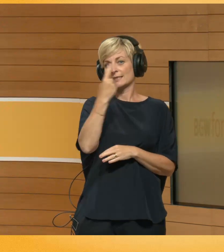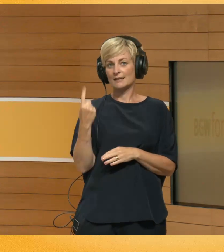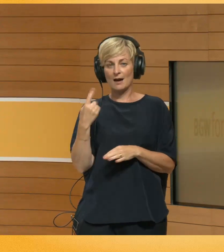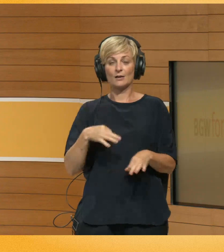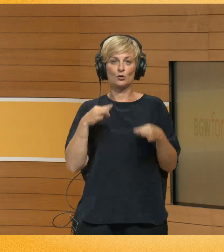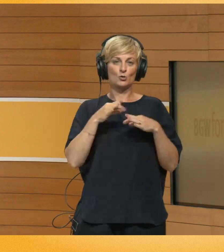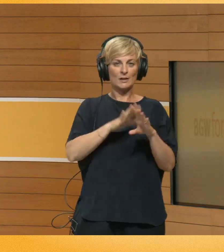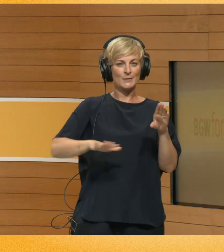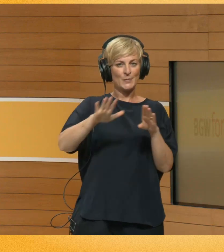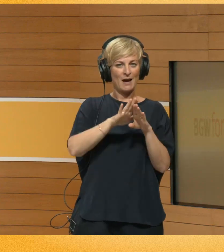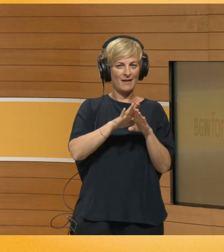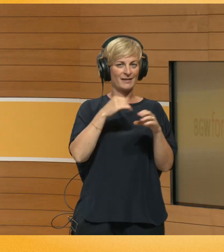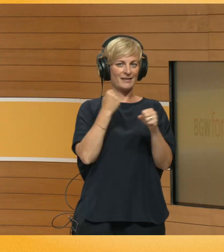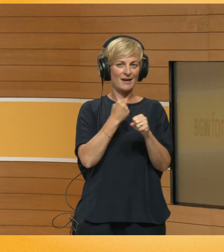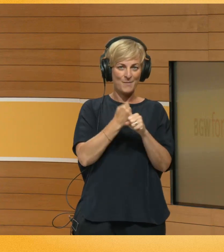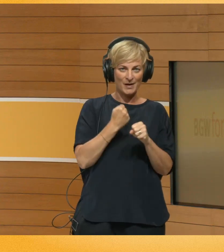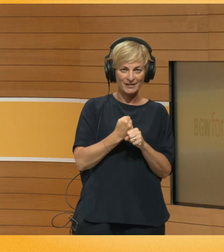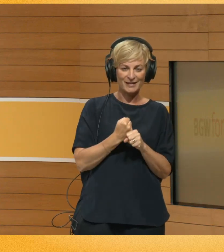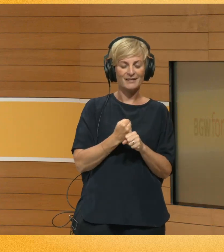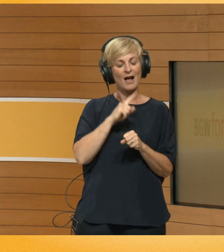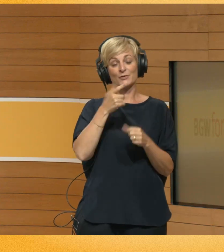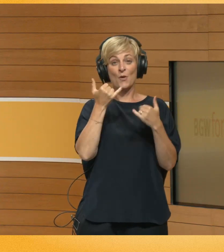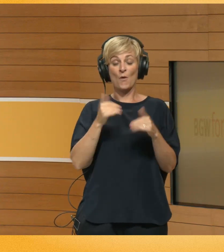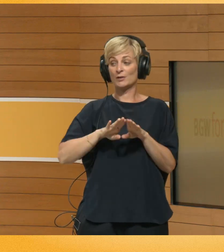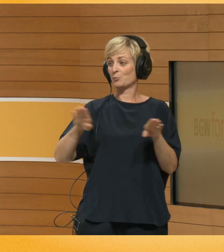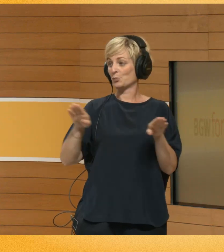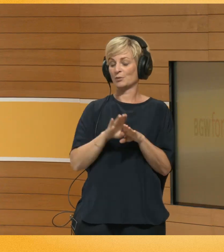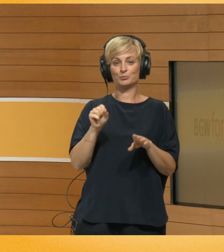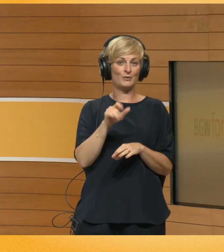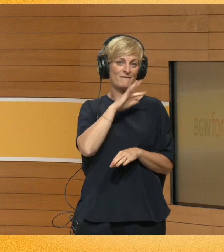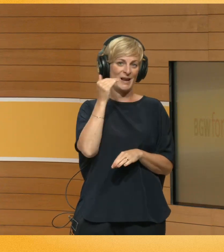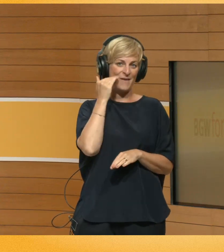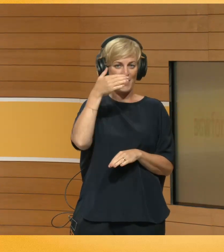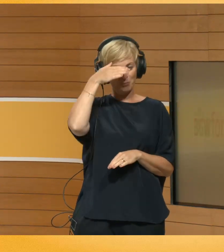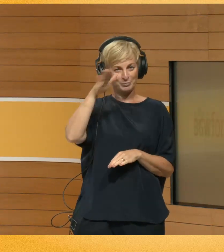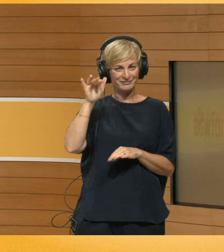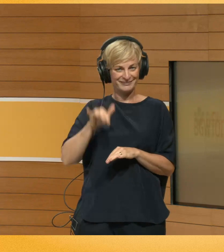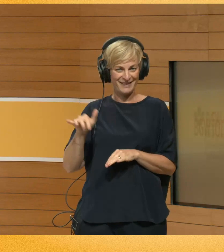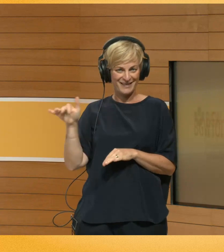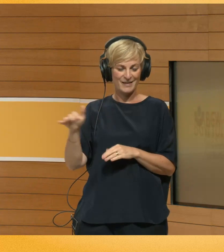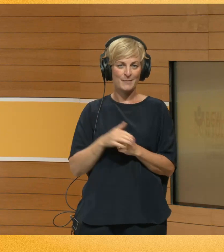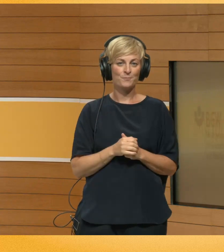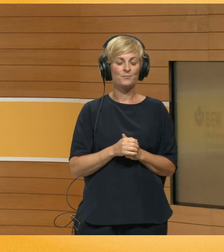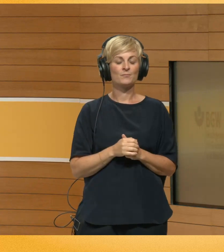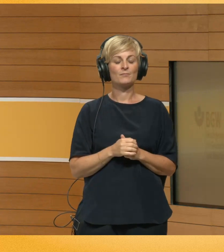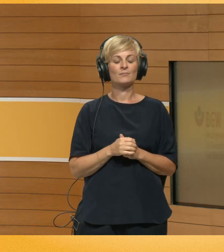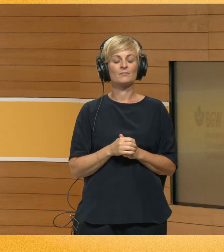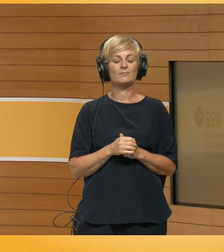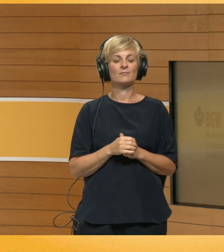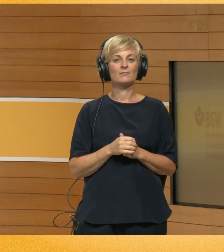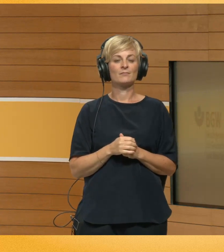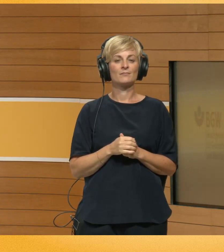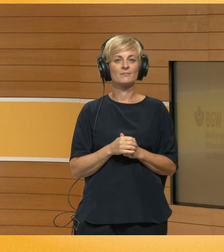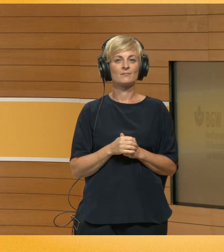here today, and he started his journey with a BA in public management for healthcare, and is now